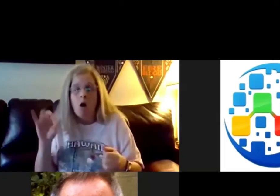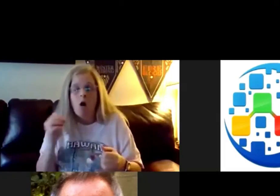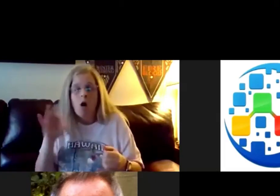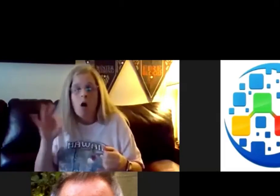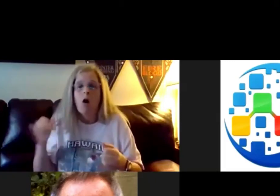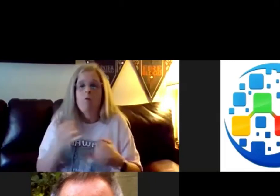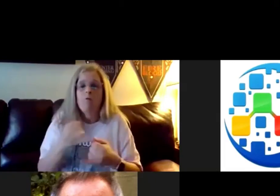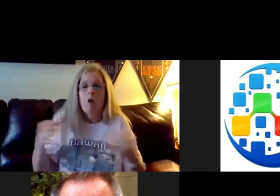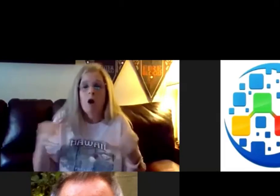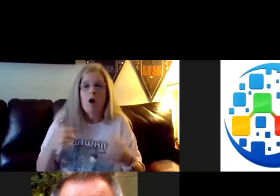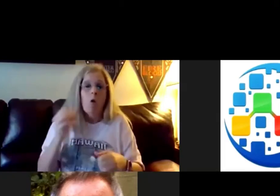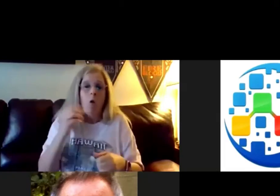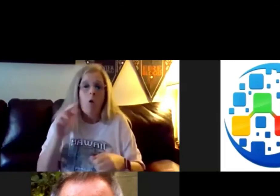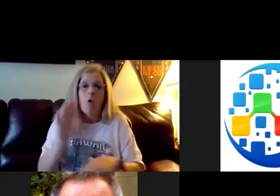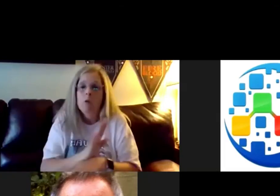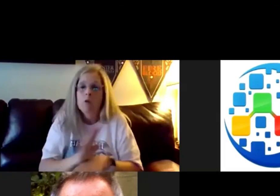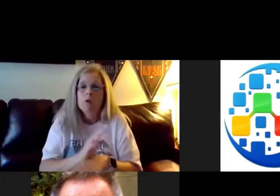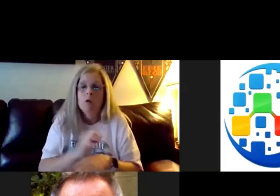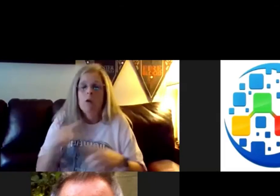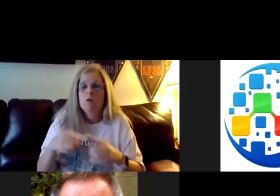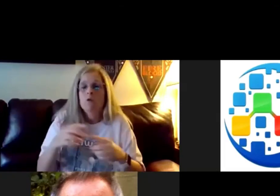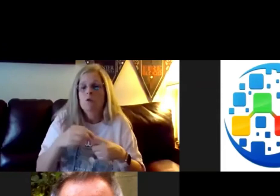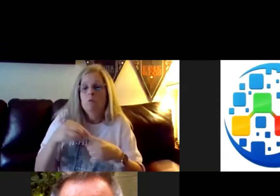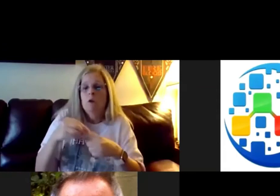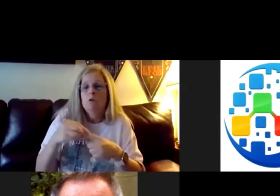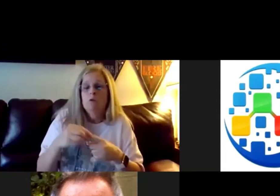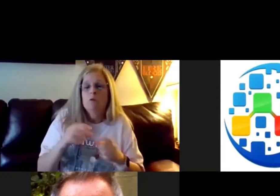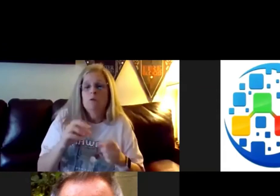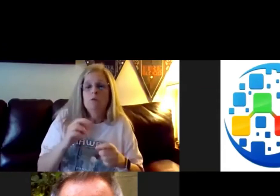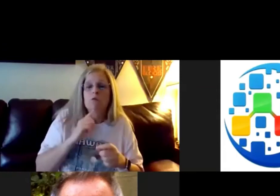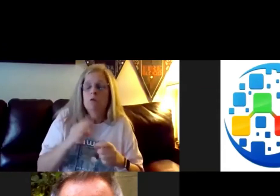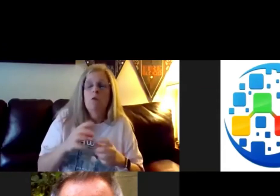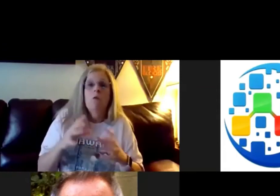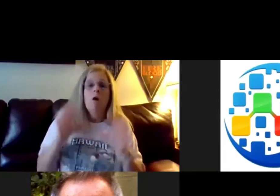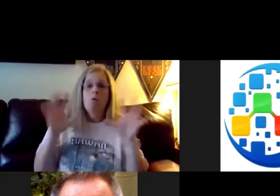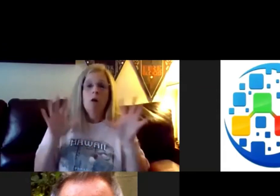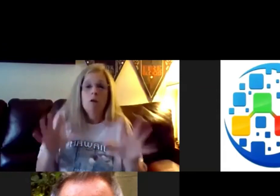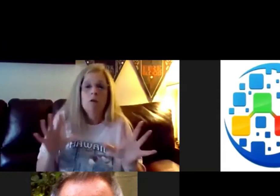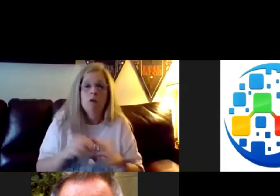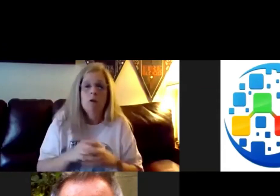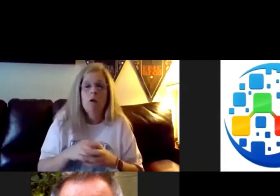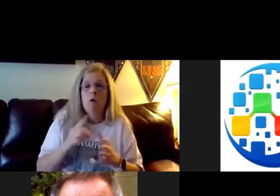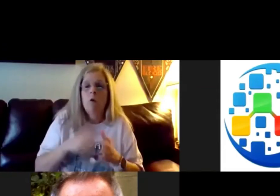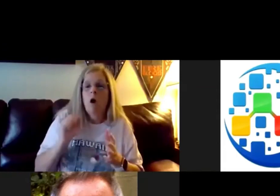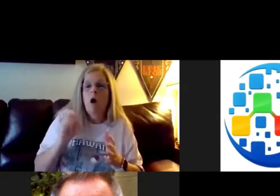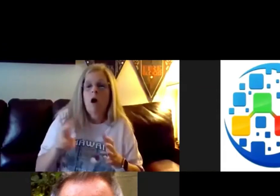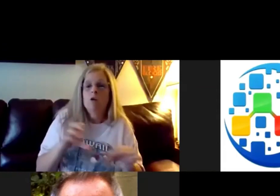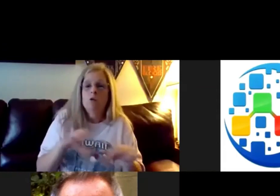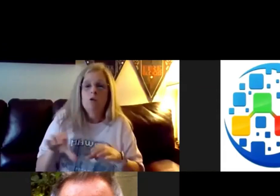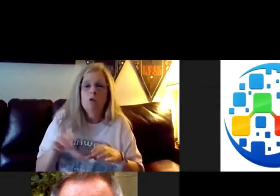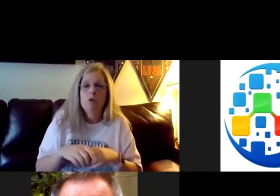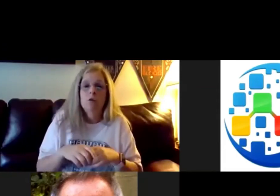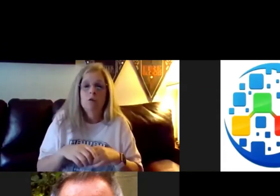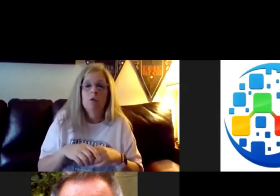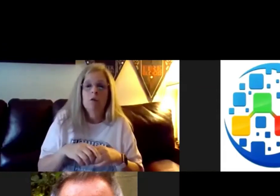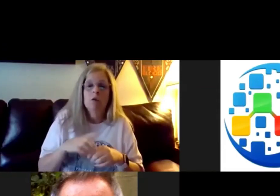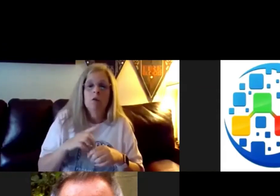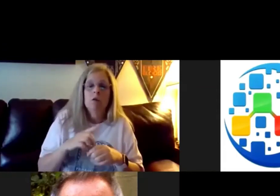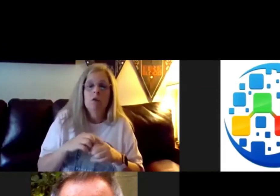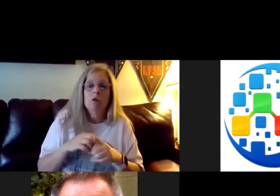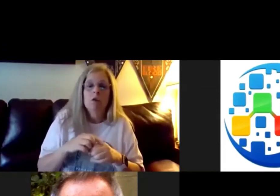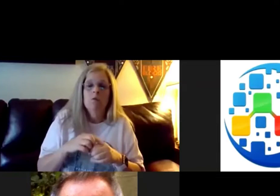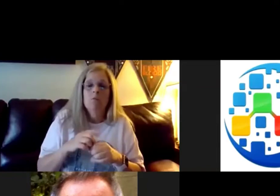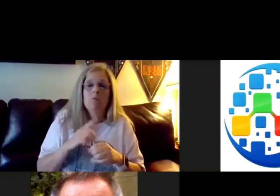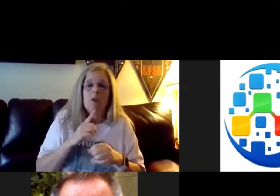business. This is so unique, so revolutionary. What Ash has done, it's truly remarkable to see